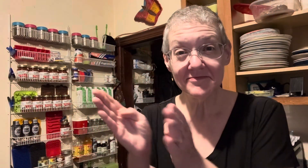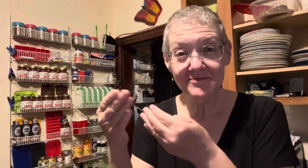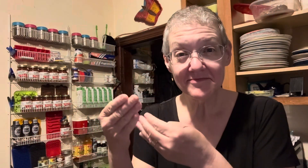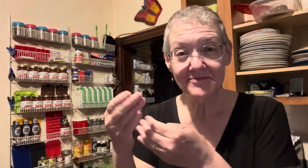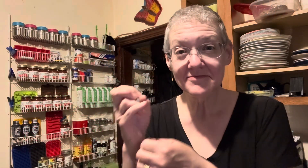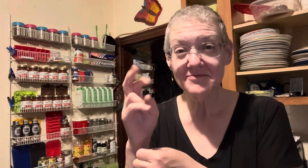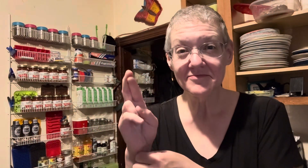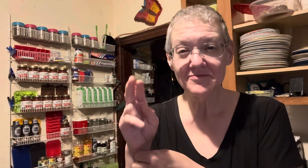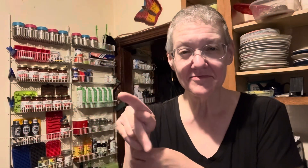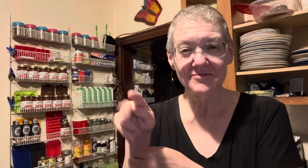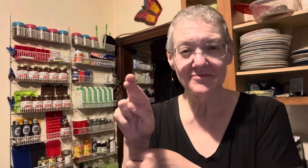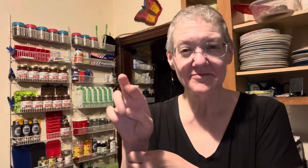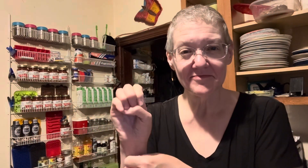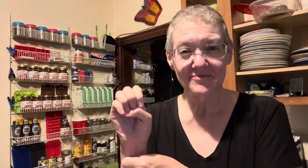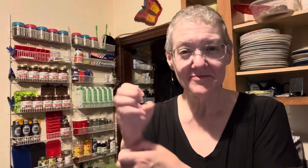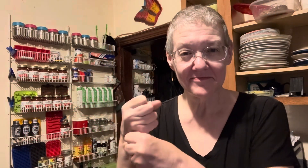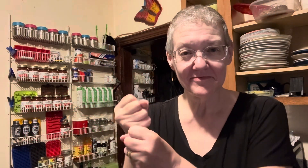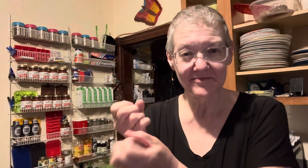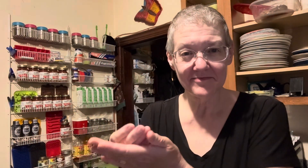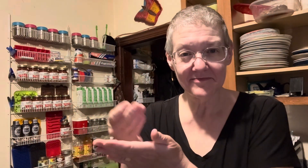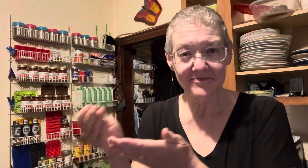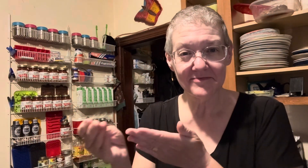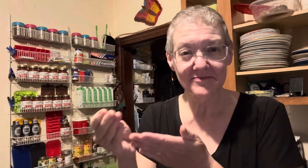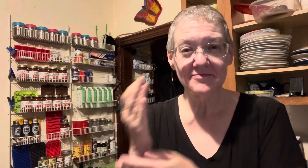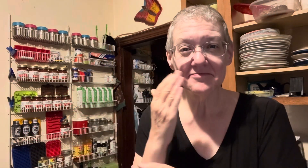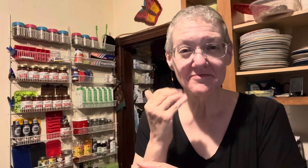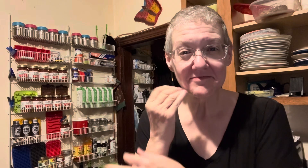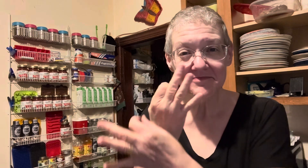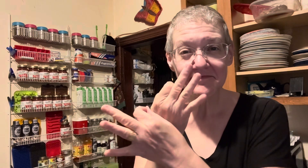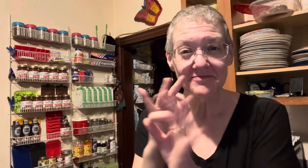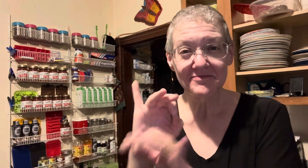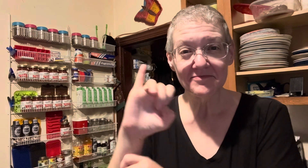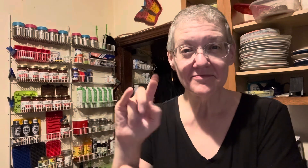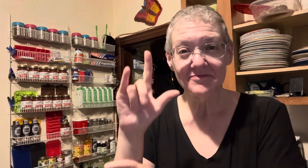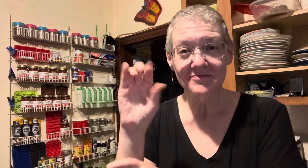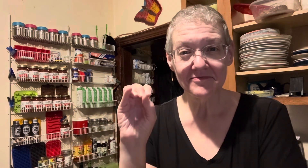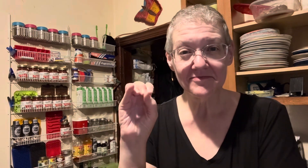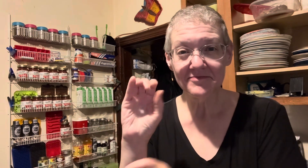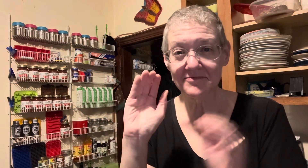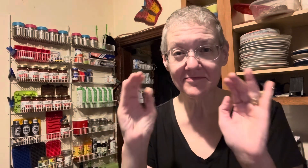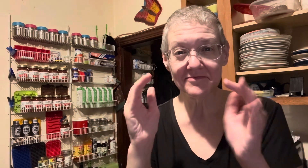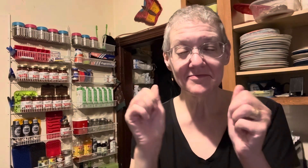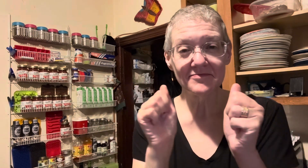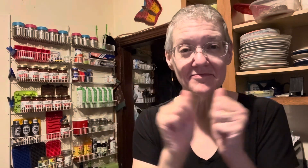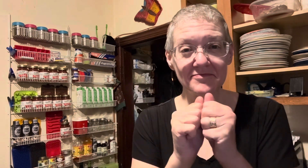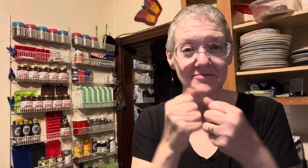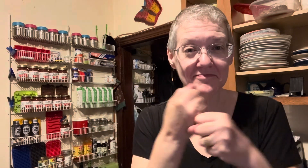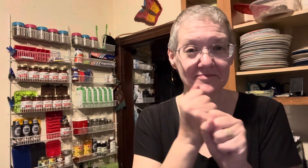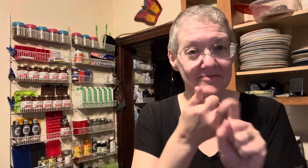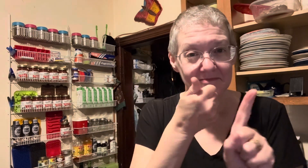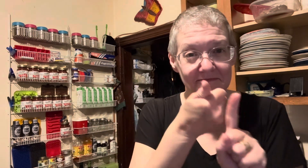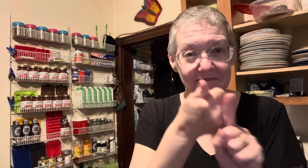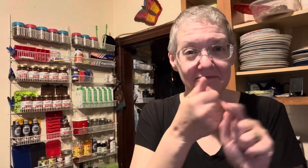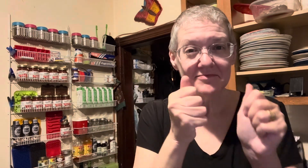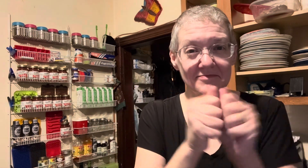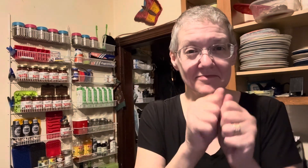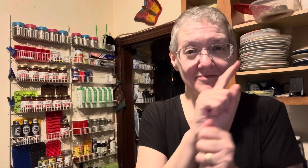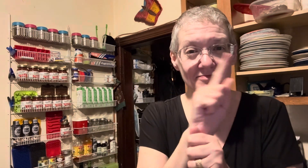using pre-made or boxed store-bought sugar-free gelatin compared with making homemade using